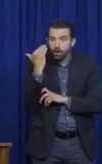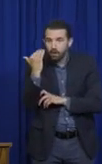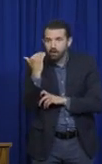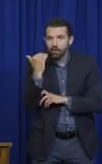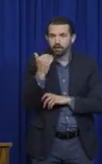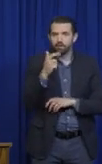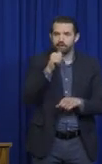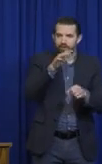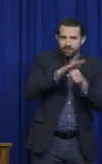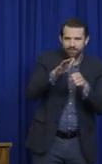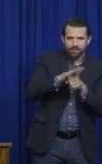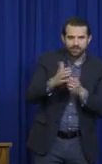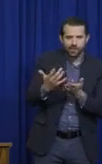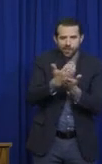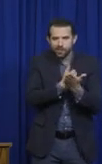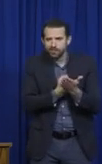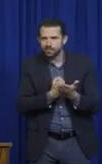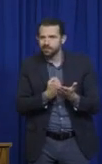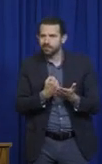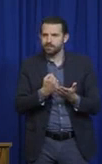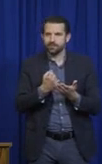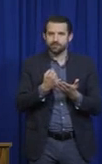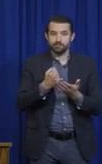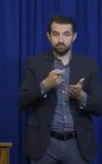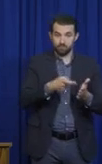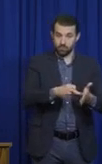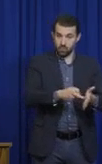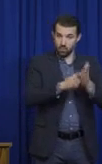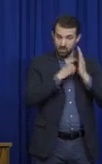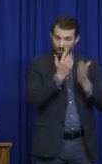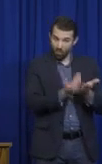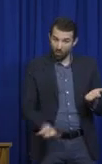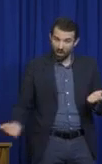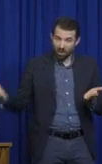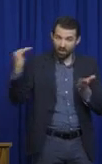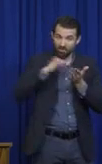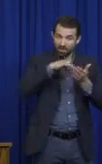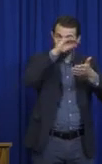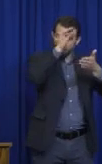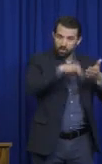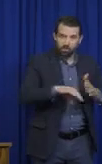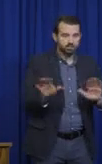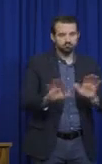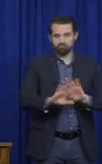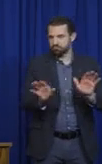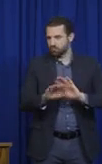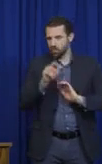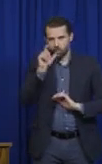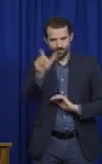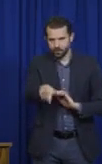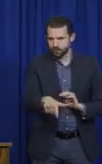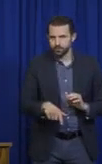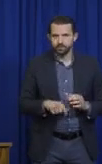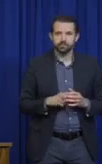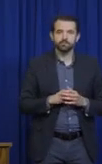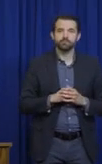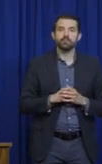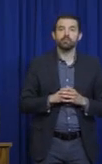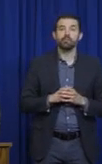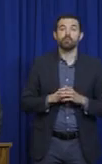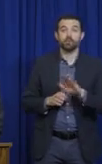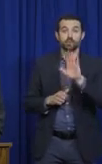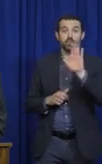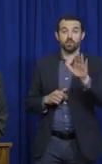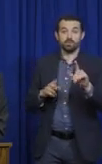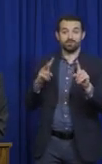earnings, you do not need to reapply for pandemic unemployment assistance. Your claim is in